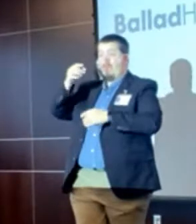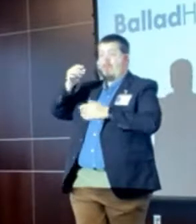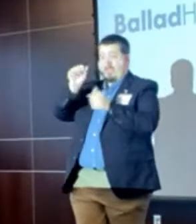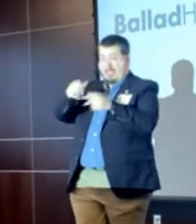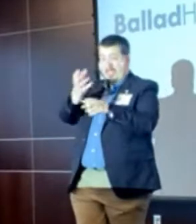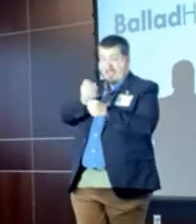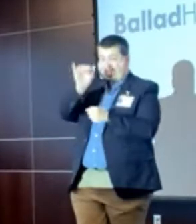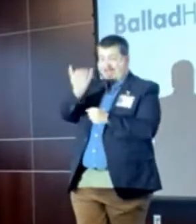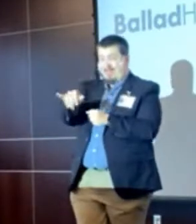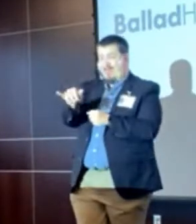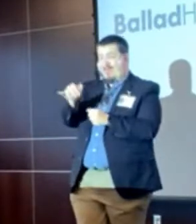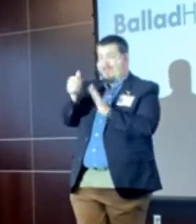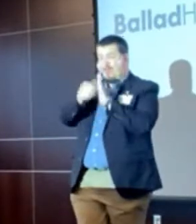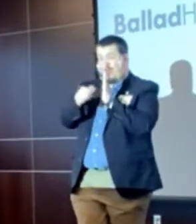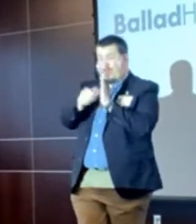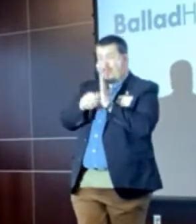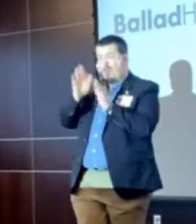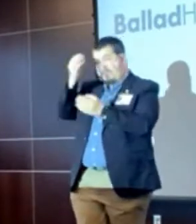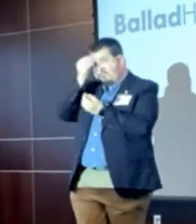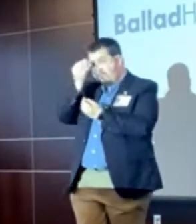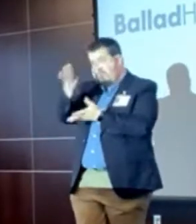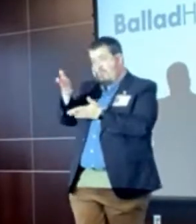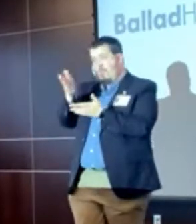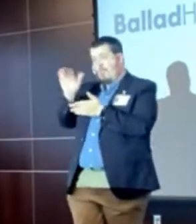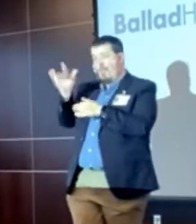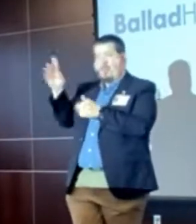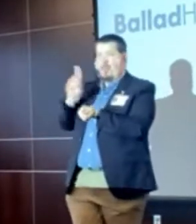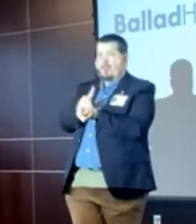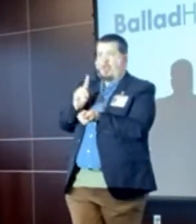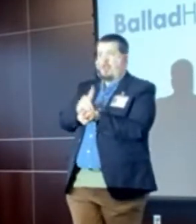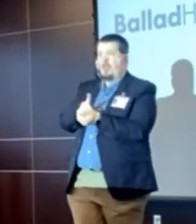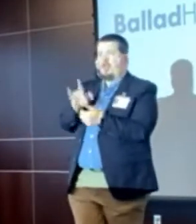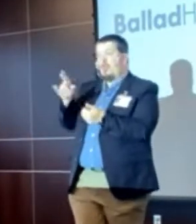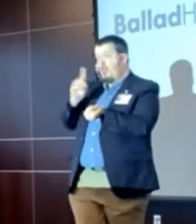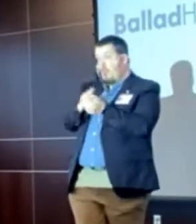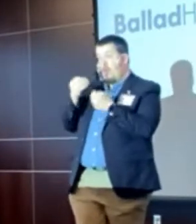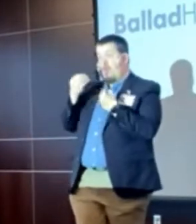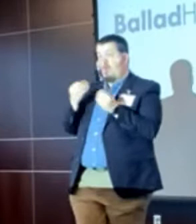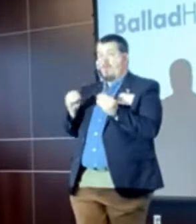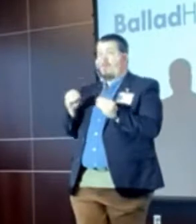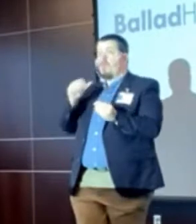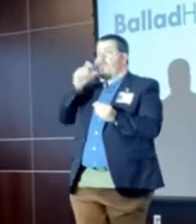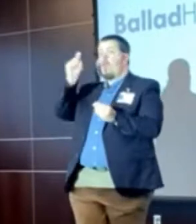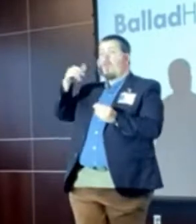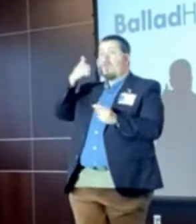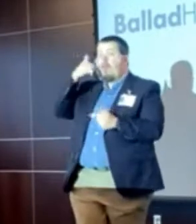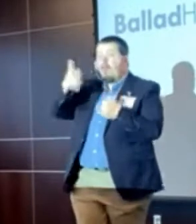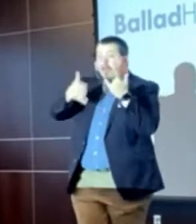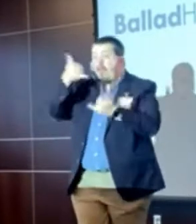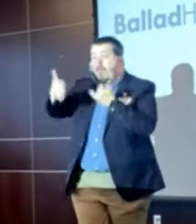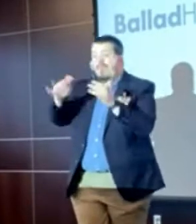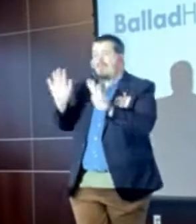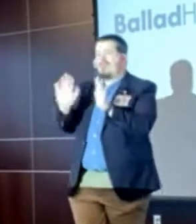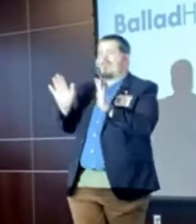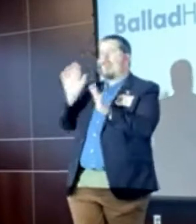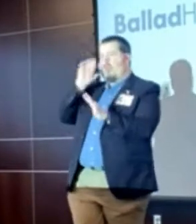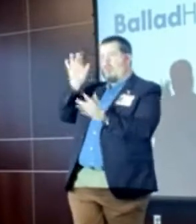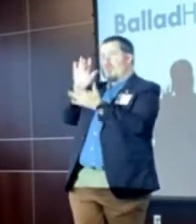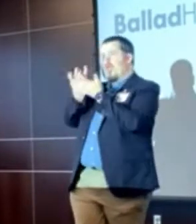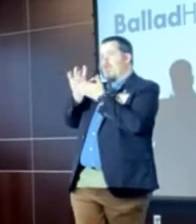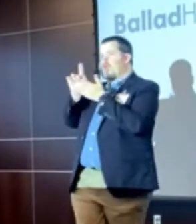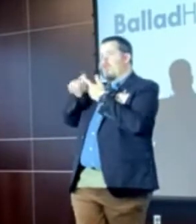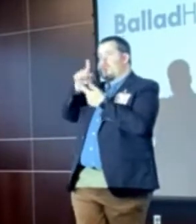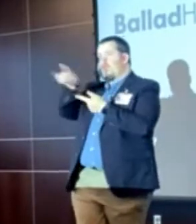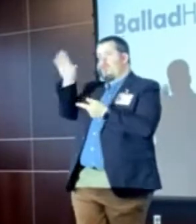this, for their procedure will be notified by their physician and their physician's office. You do not need to call us. You'll be contacted by